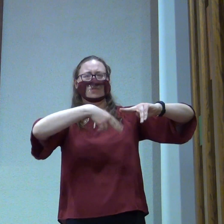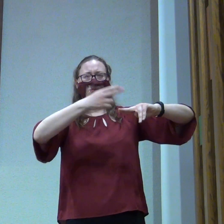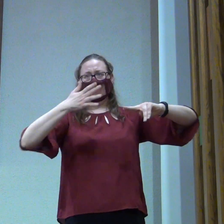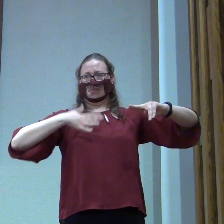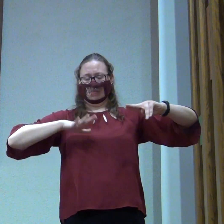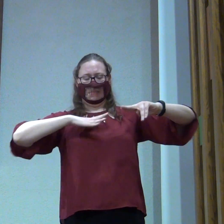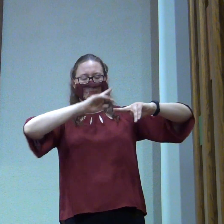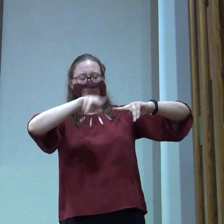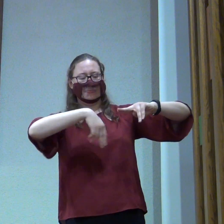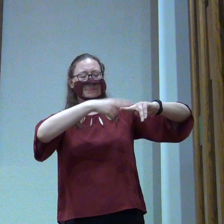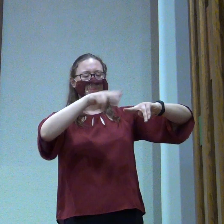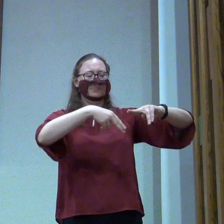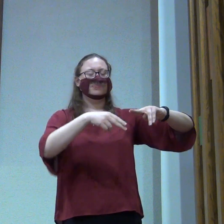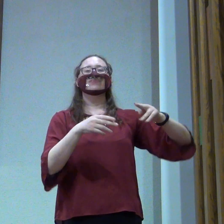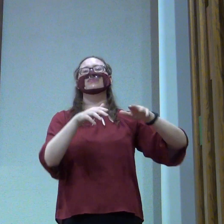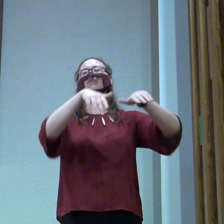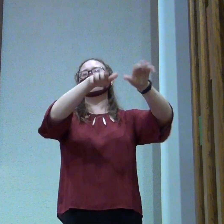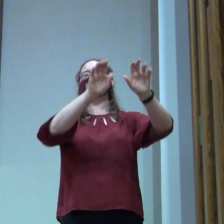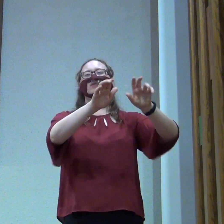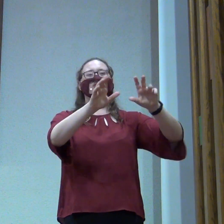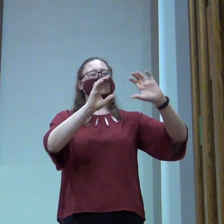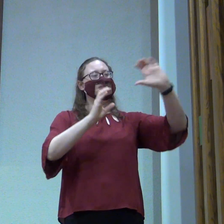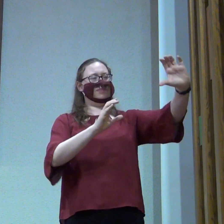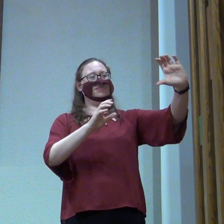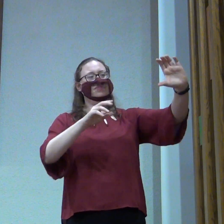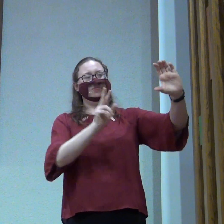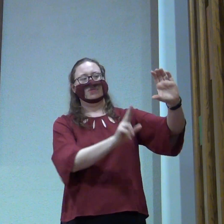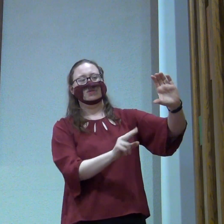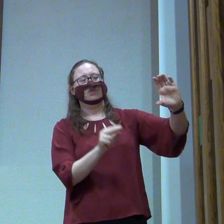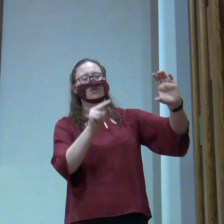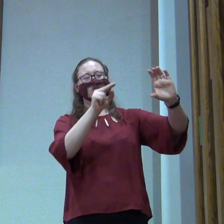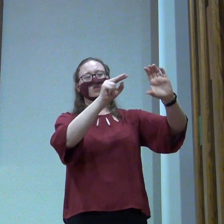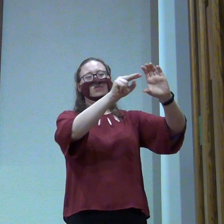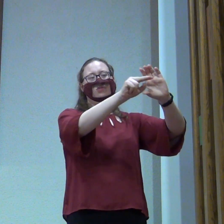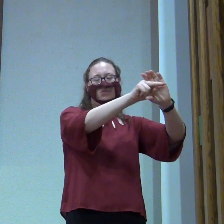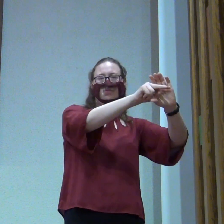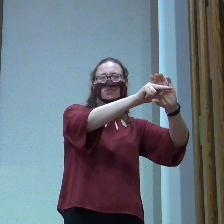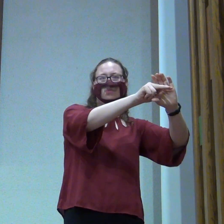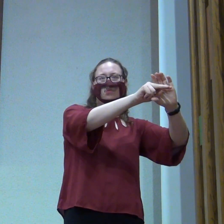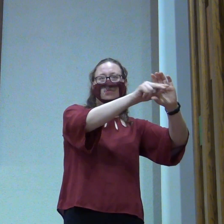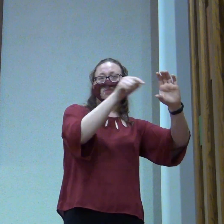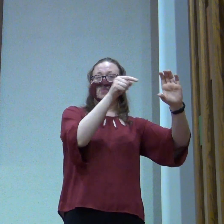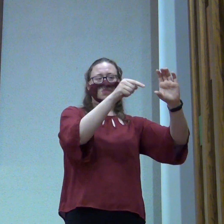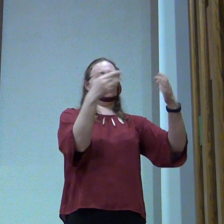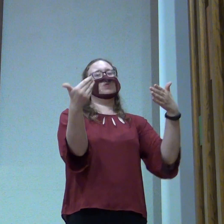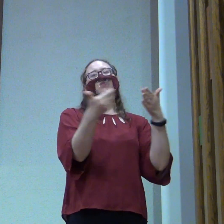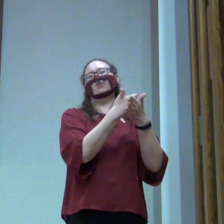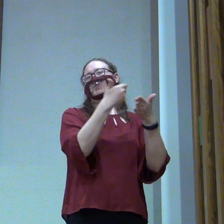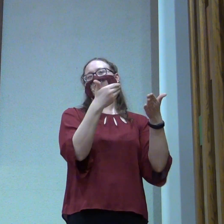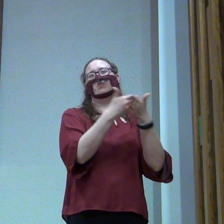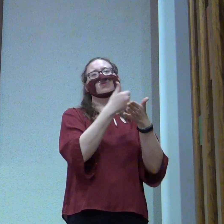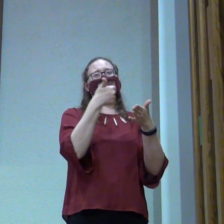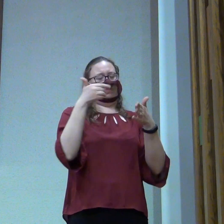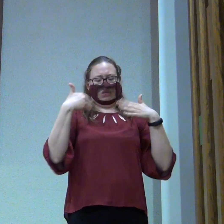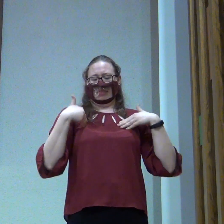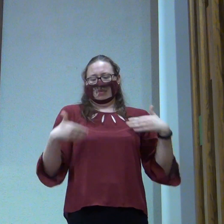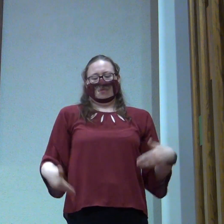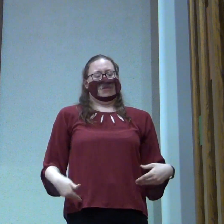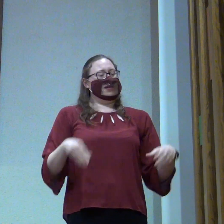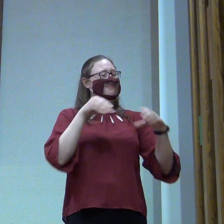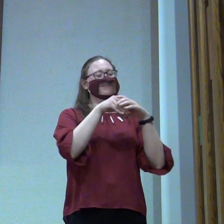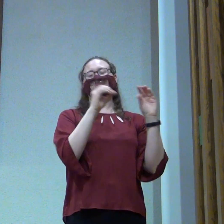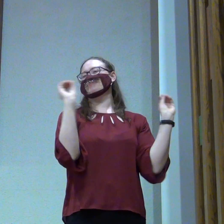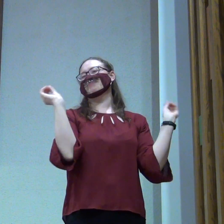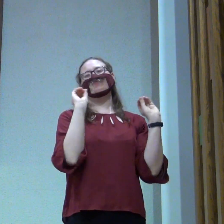tomb cut in the rock, one in which no one had been laid.